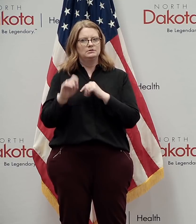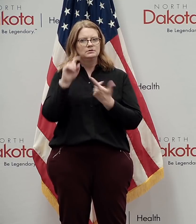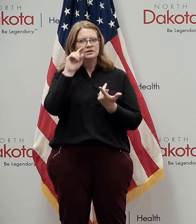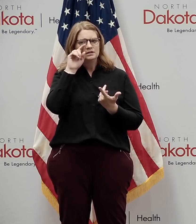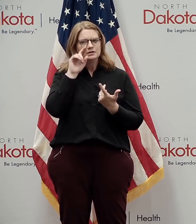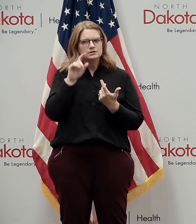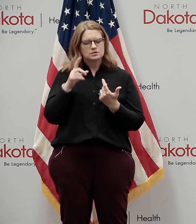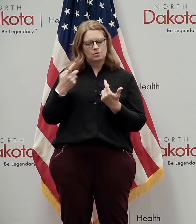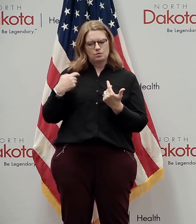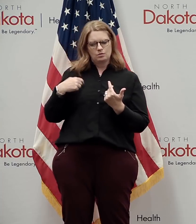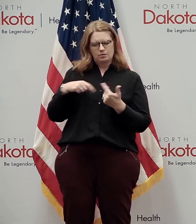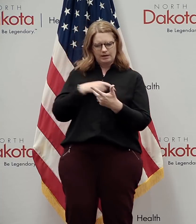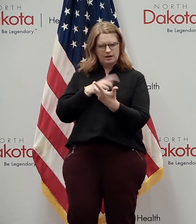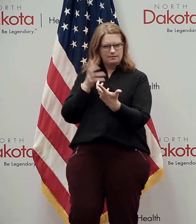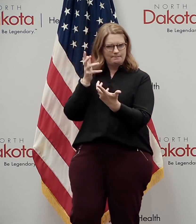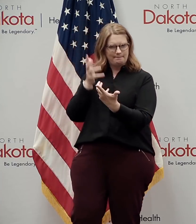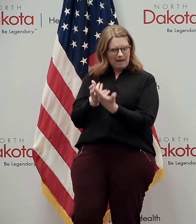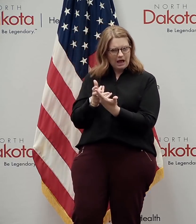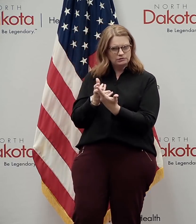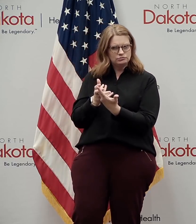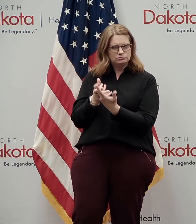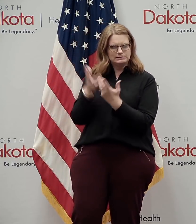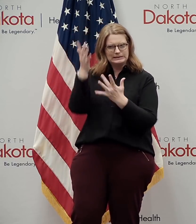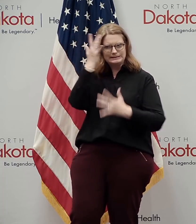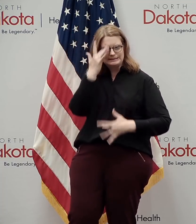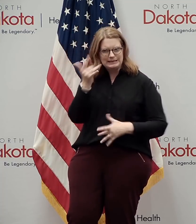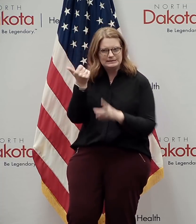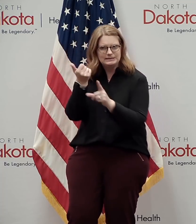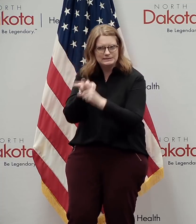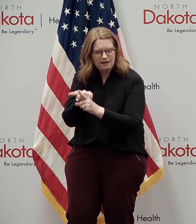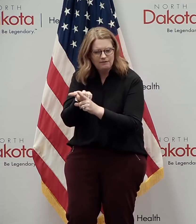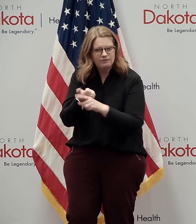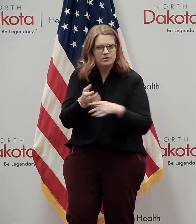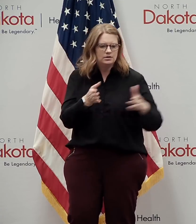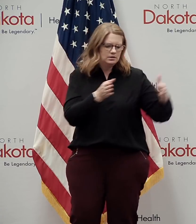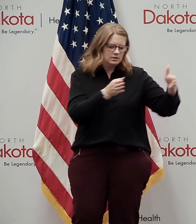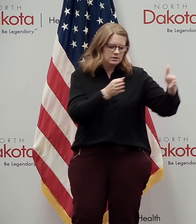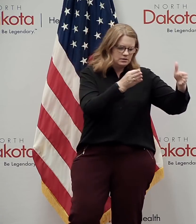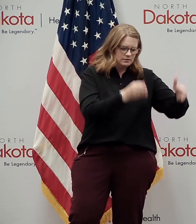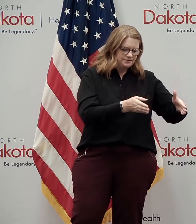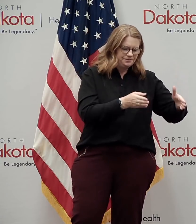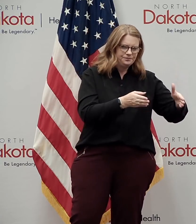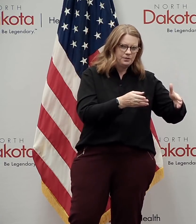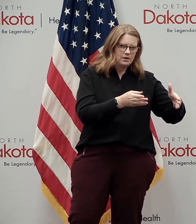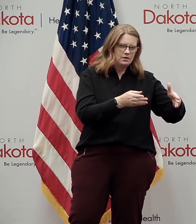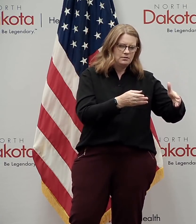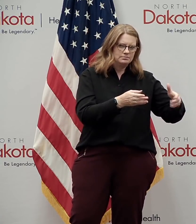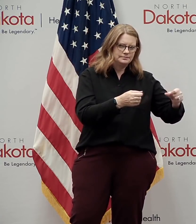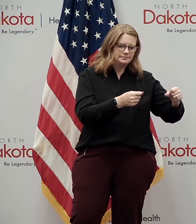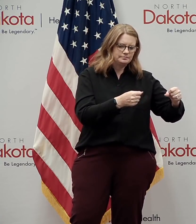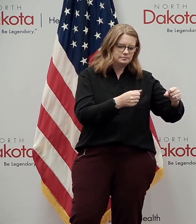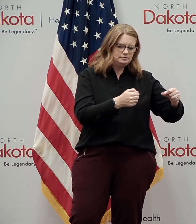kind of match the course of this disease. If you were going to try to have, in the